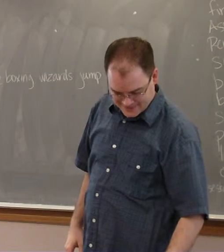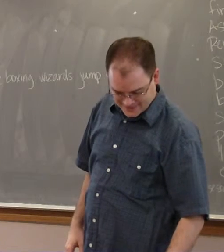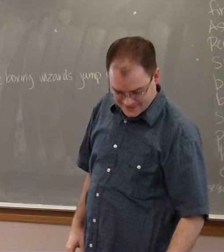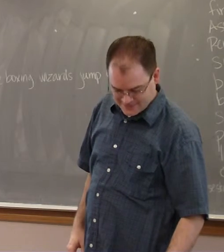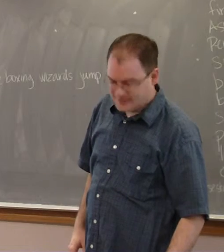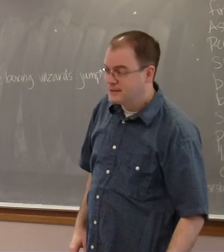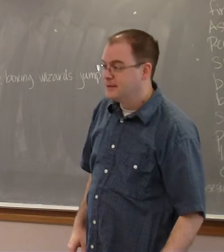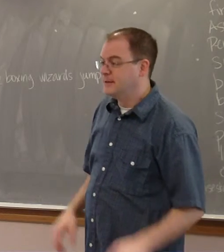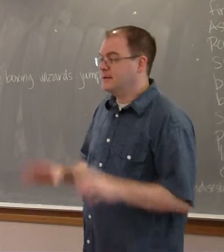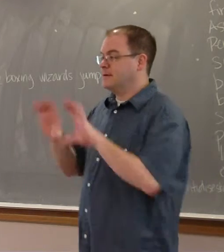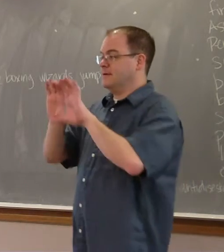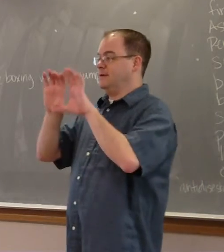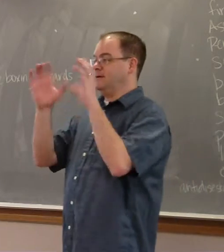is class?